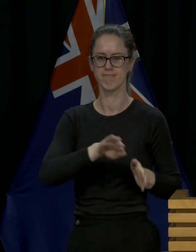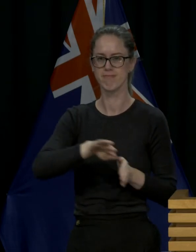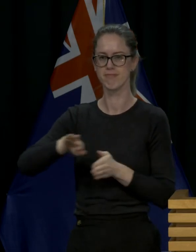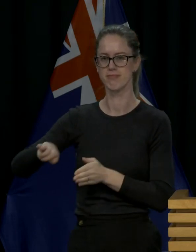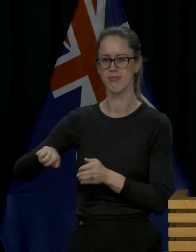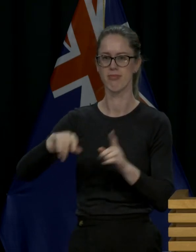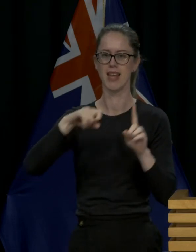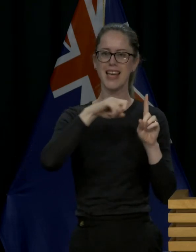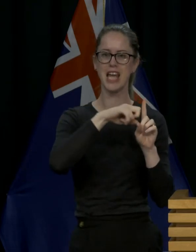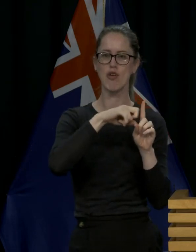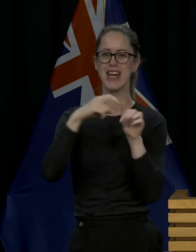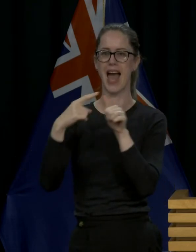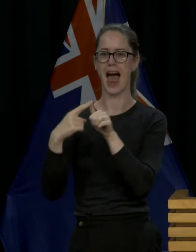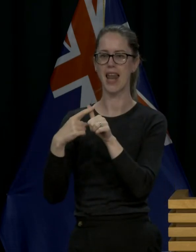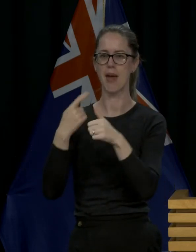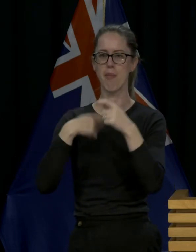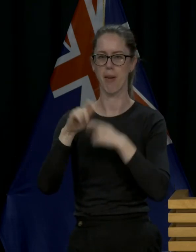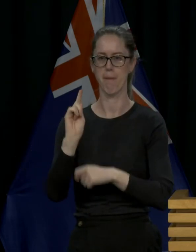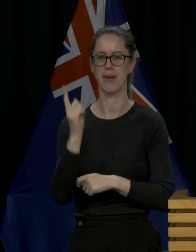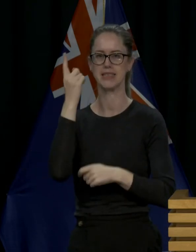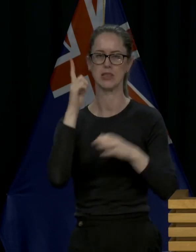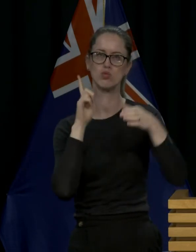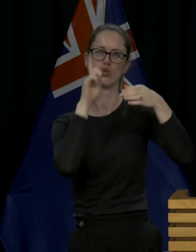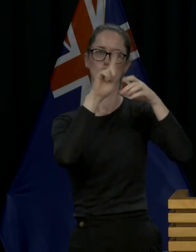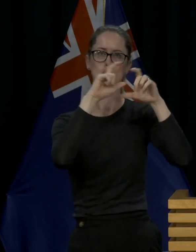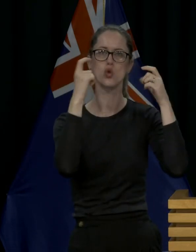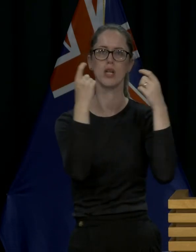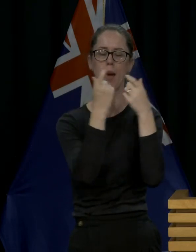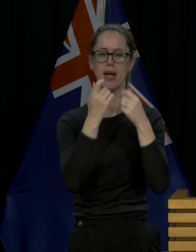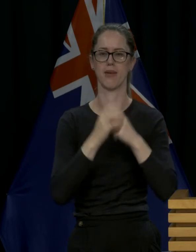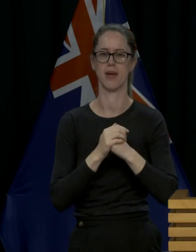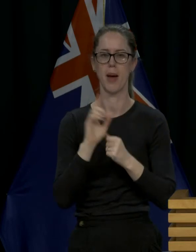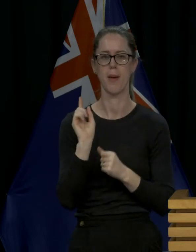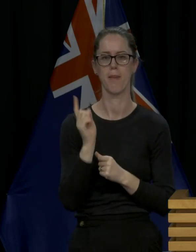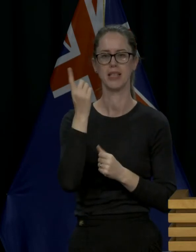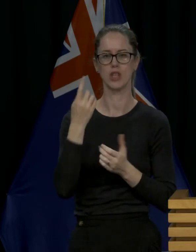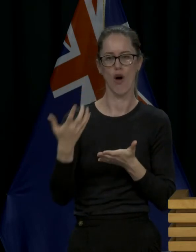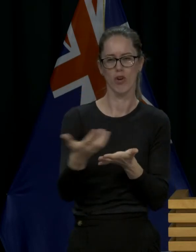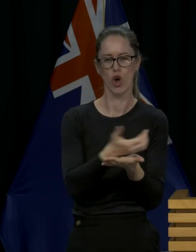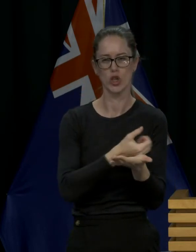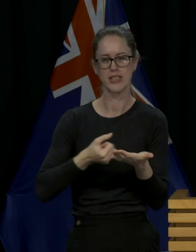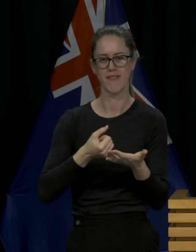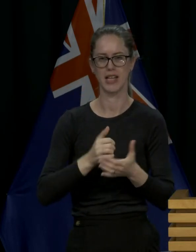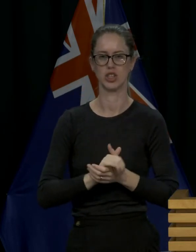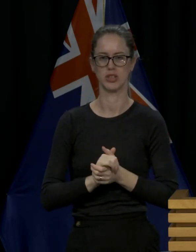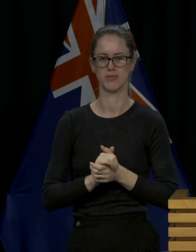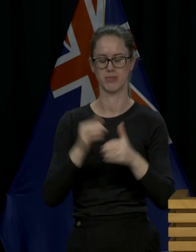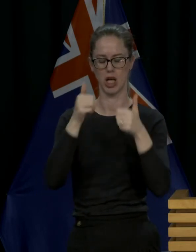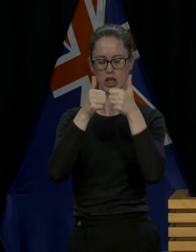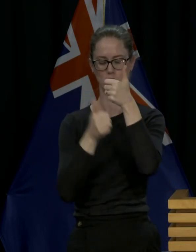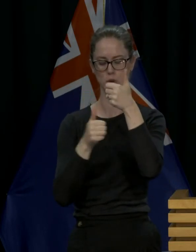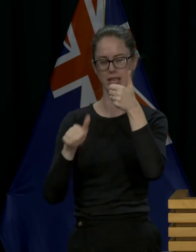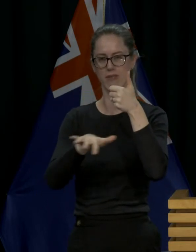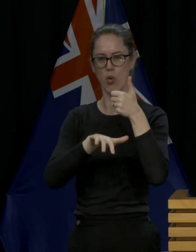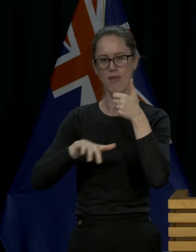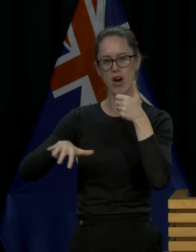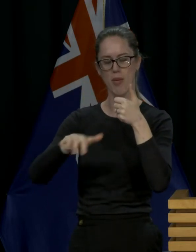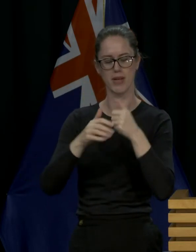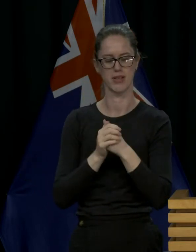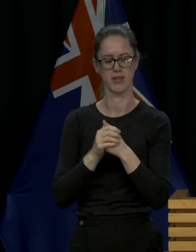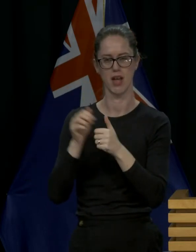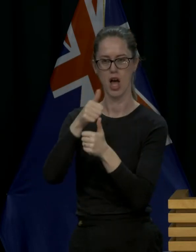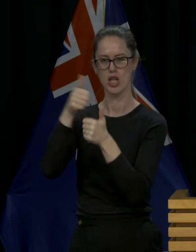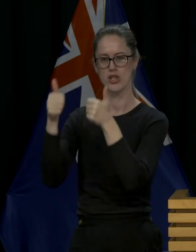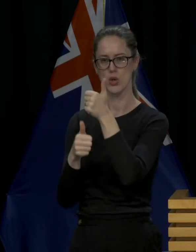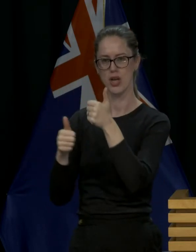Kitty Allen becomes a minister and enters Cabinet as Minister of Conservation, Associate Environment,